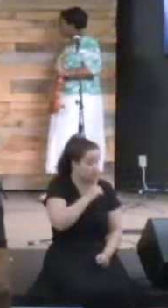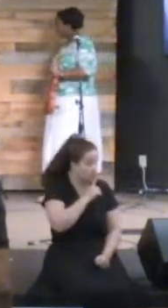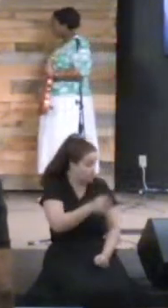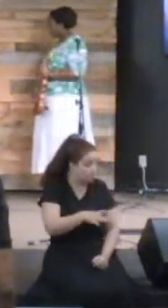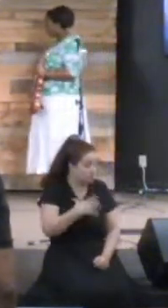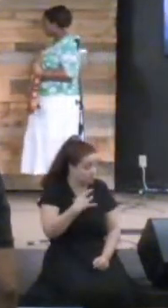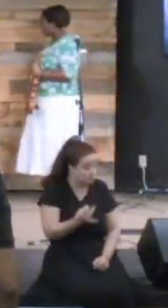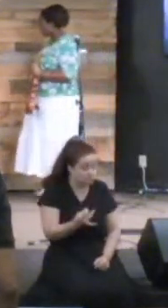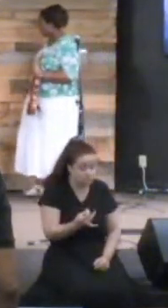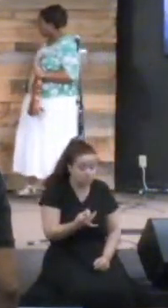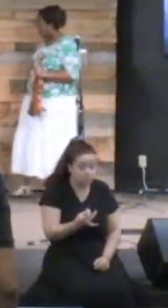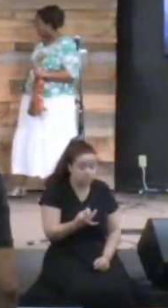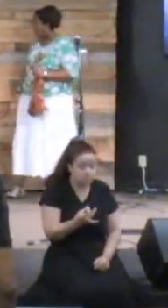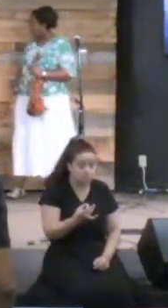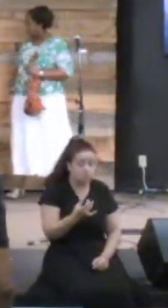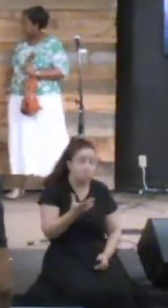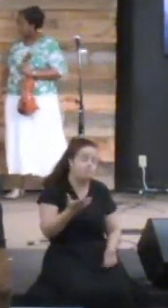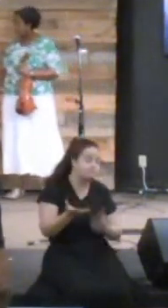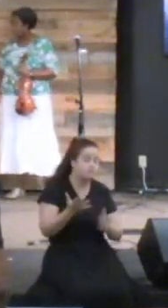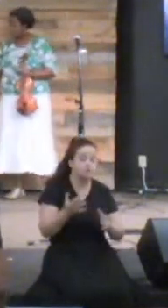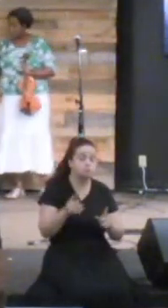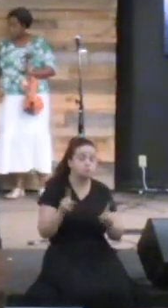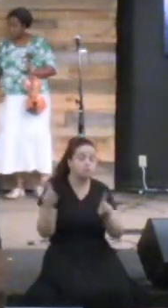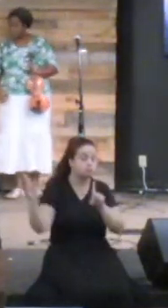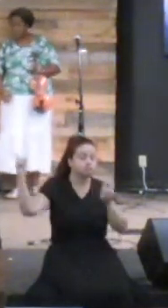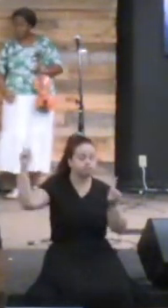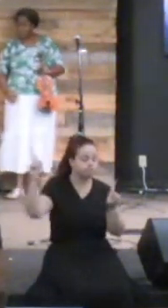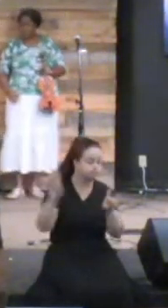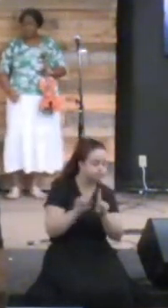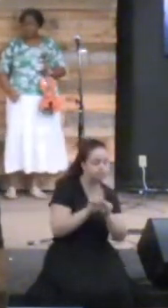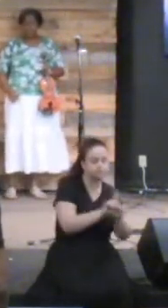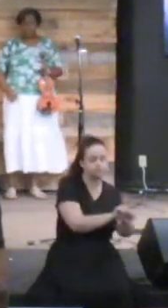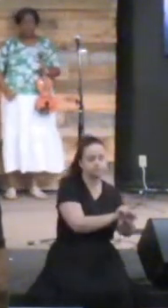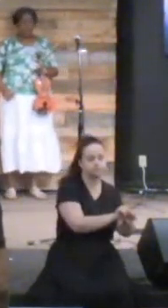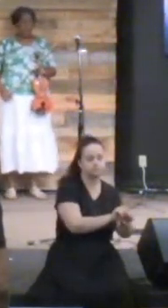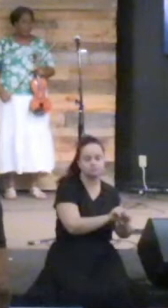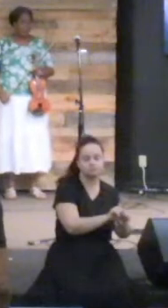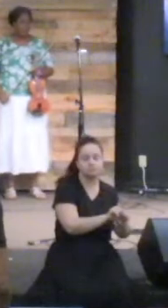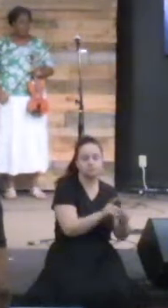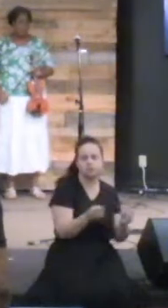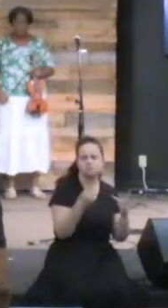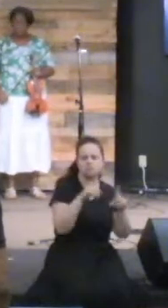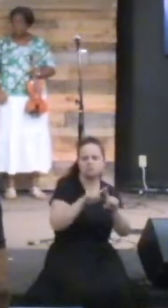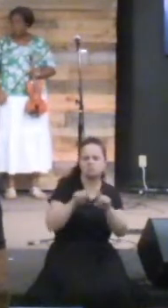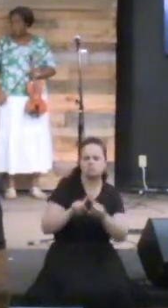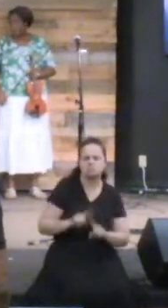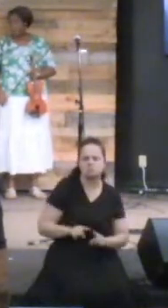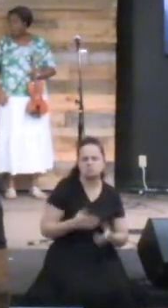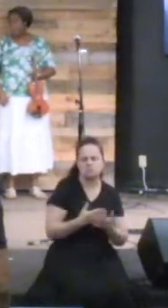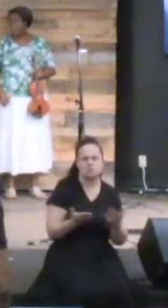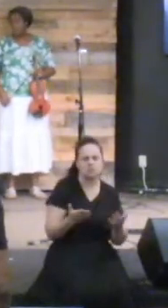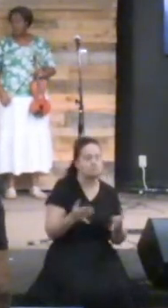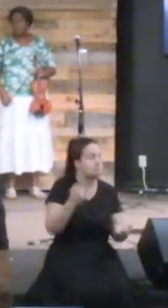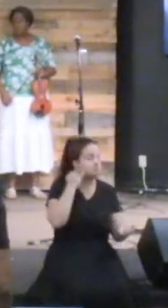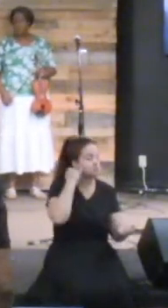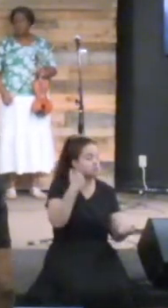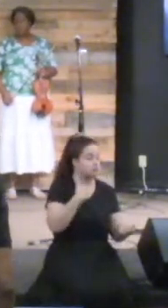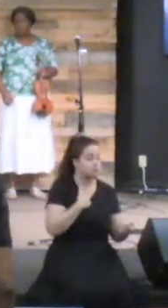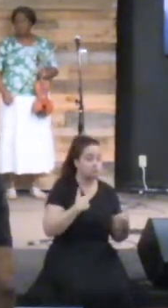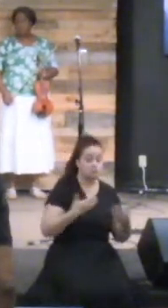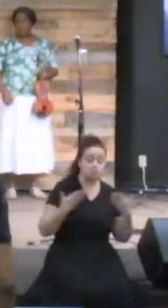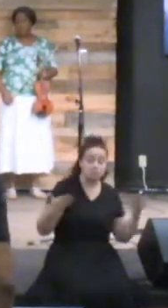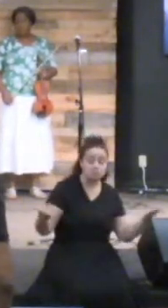them so I might as well you know be with them you know and so it's just so many different things and then even the idea of of just me being here